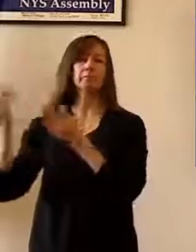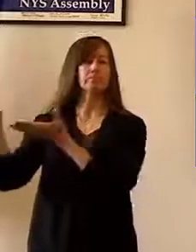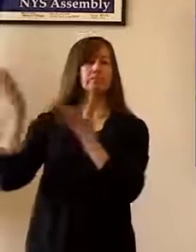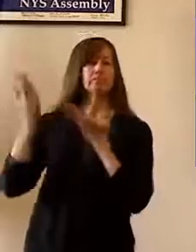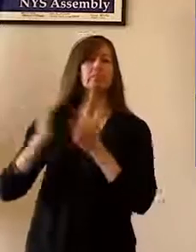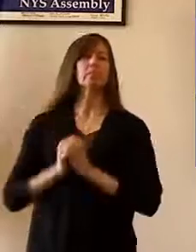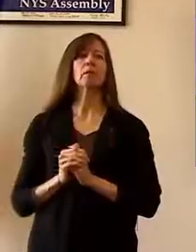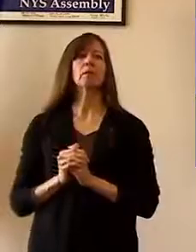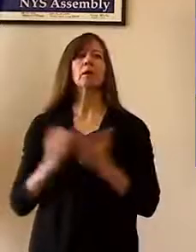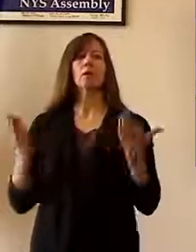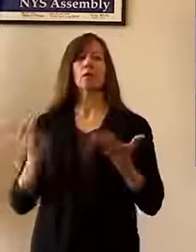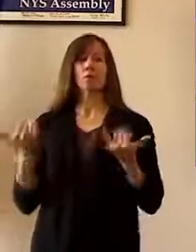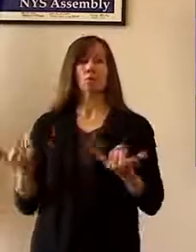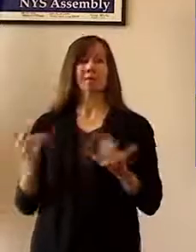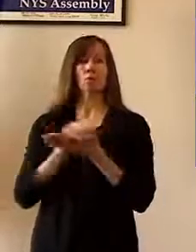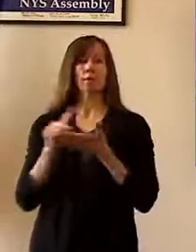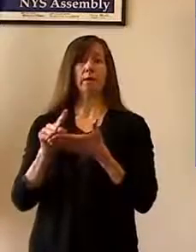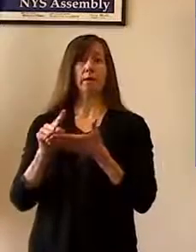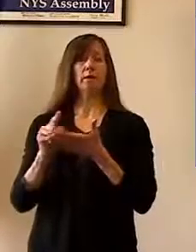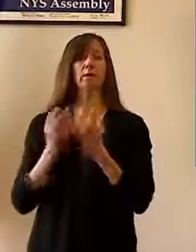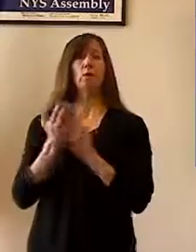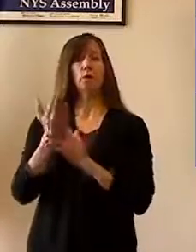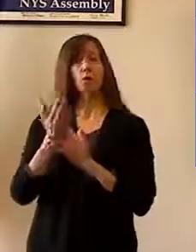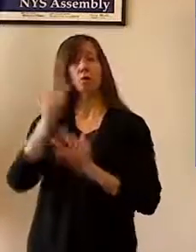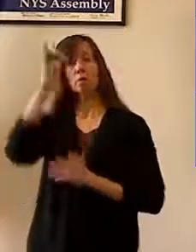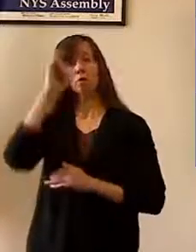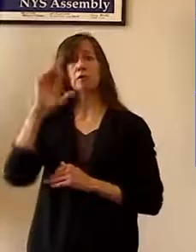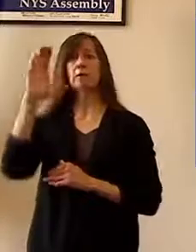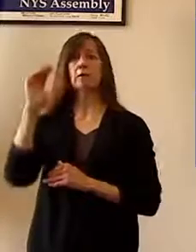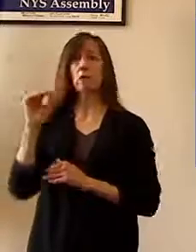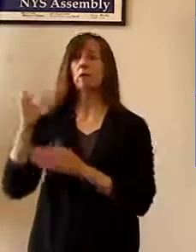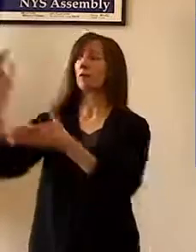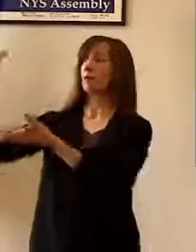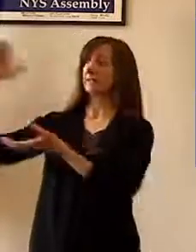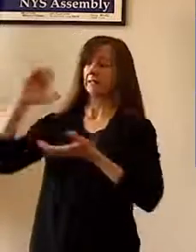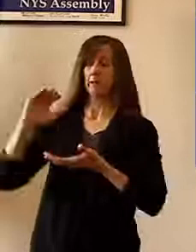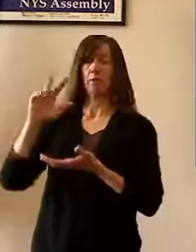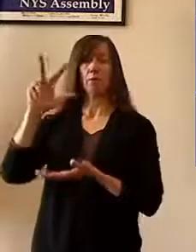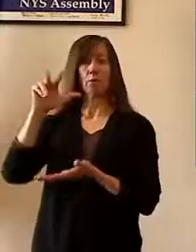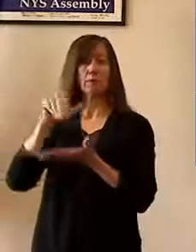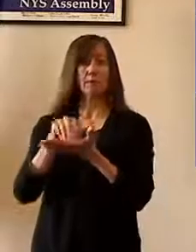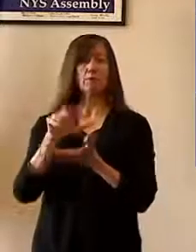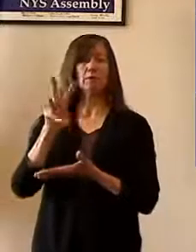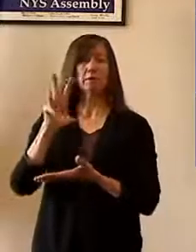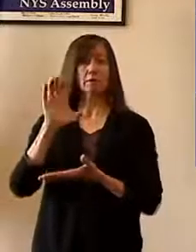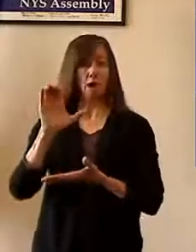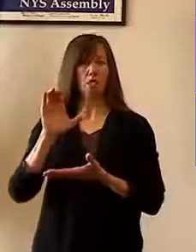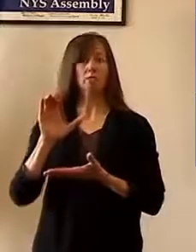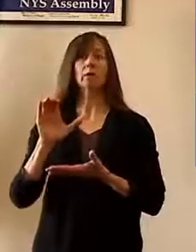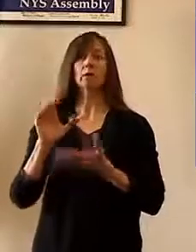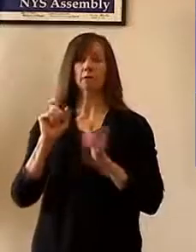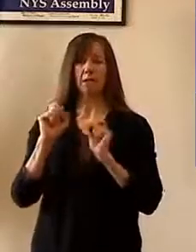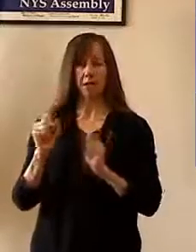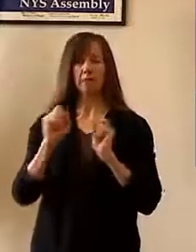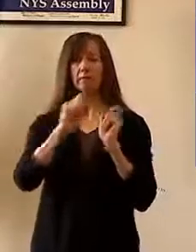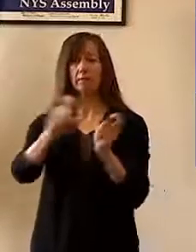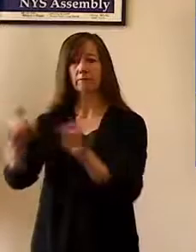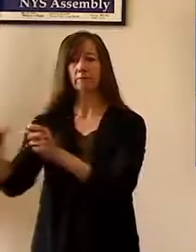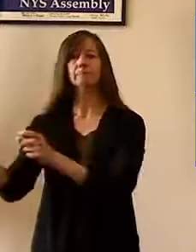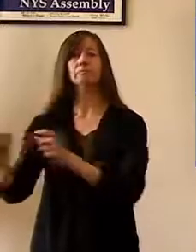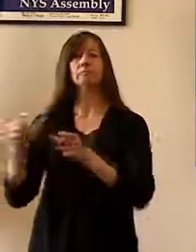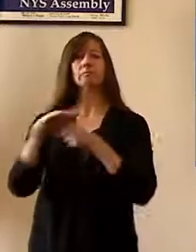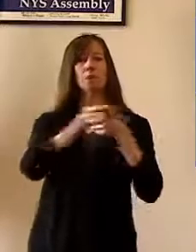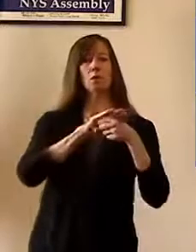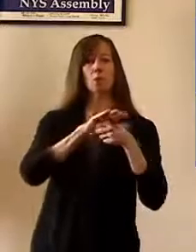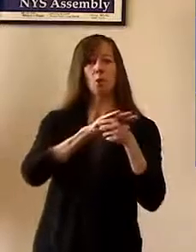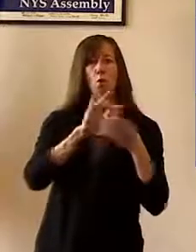throughout Dutchess County, we have received 3,600 doses to be administered. Local pharmacies and hospitals